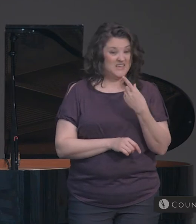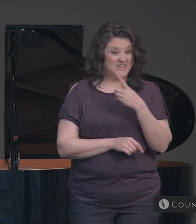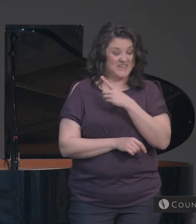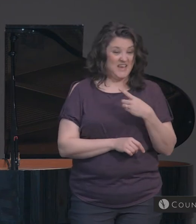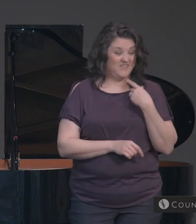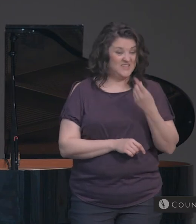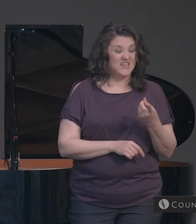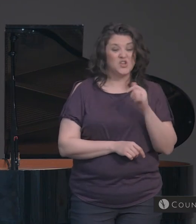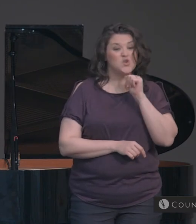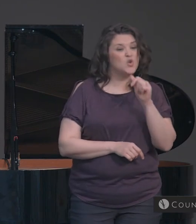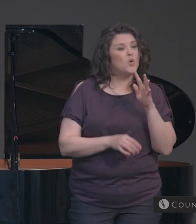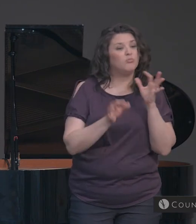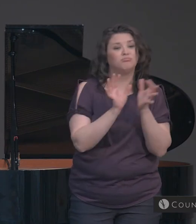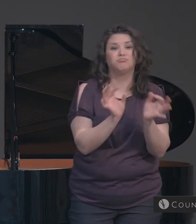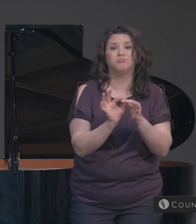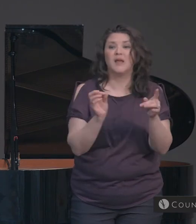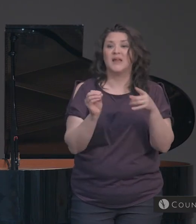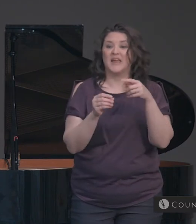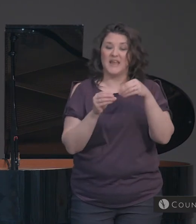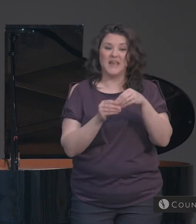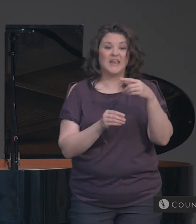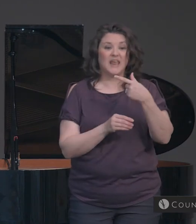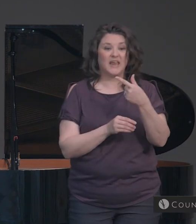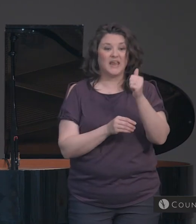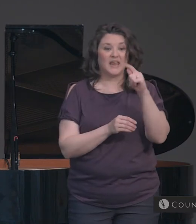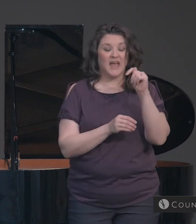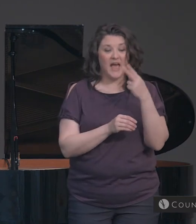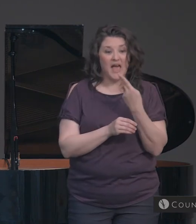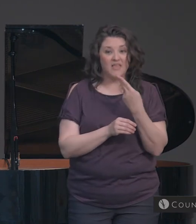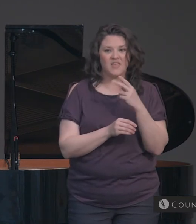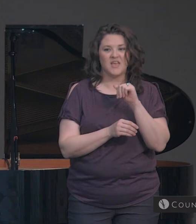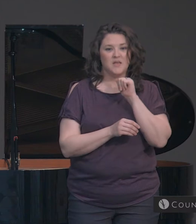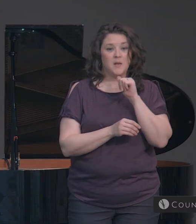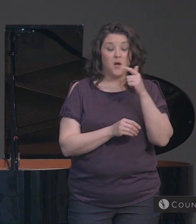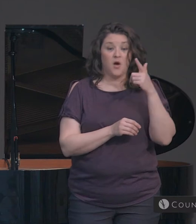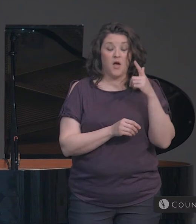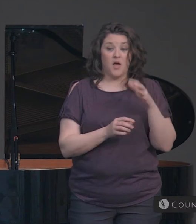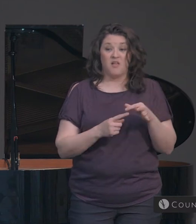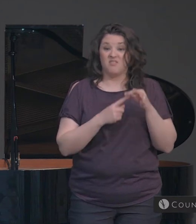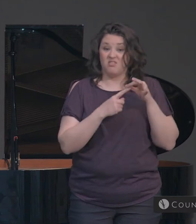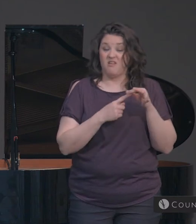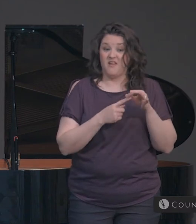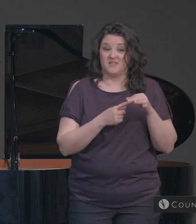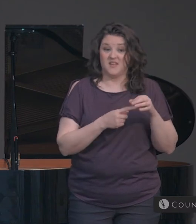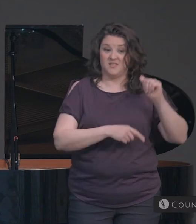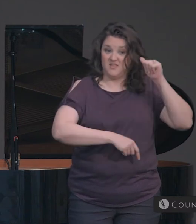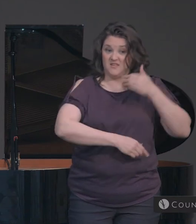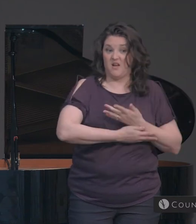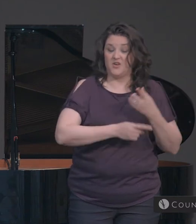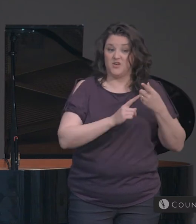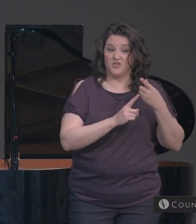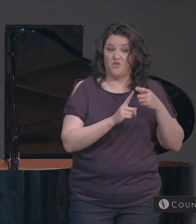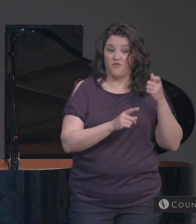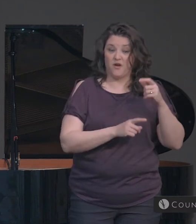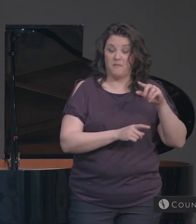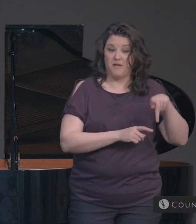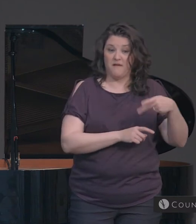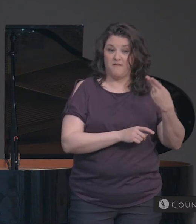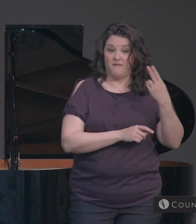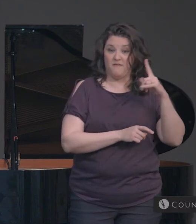Gath, publish it not in the streets of Ashkelon, lest the daughters of the Philistines rejoice, lest the daughters